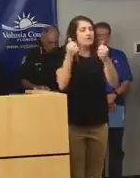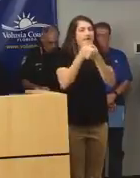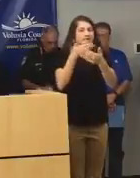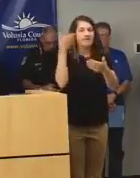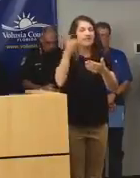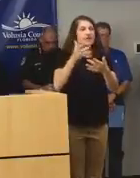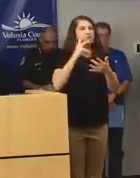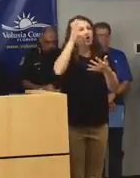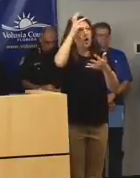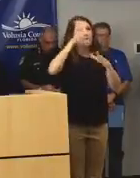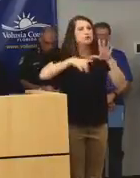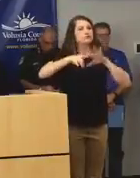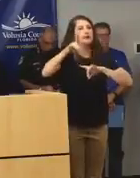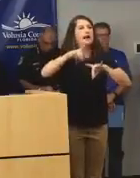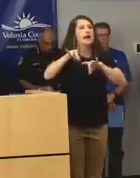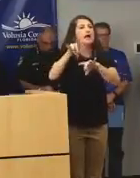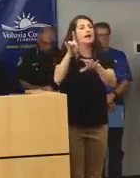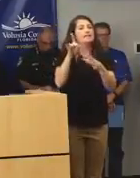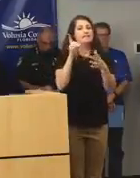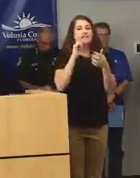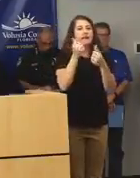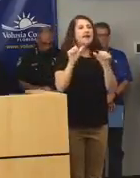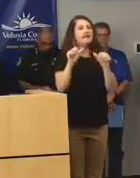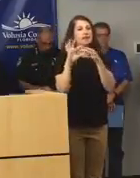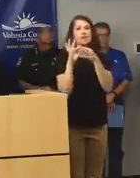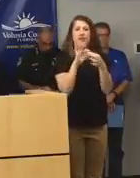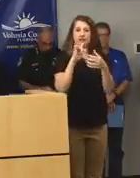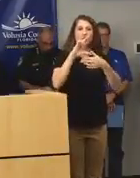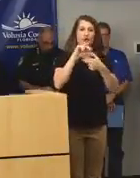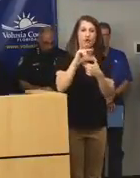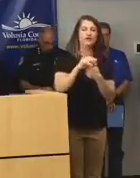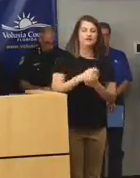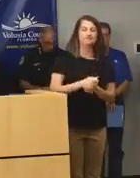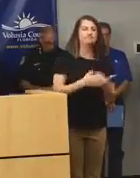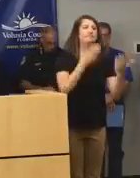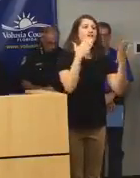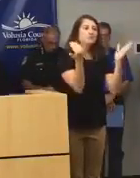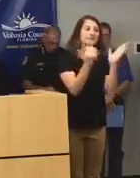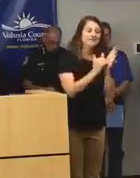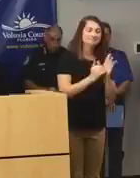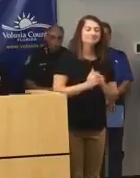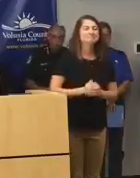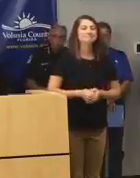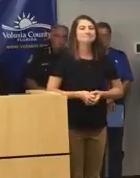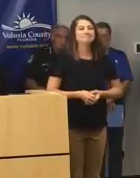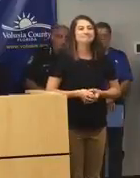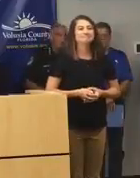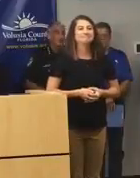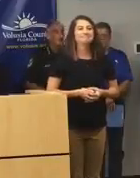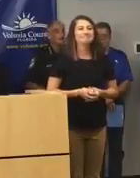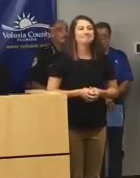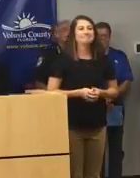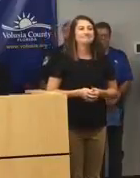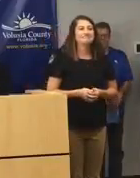about debris pickup and anything Hurricane Irma related. So thank you very much.